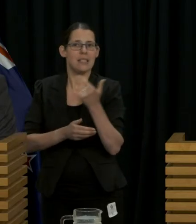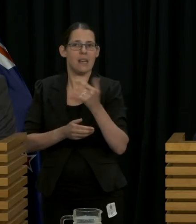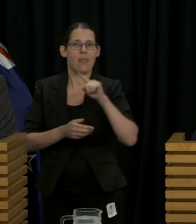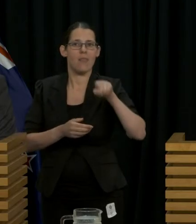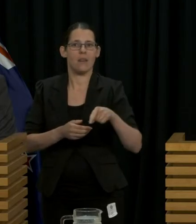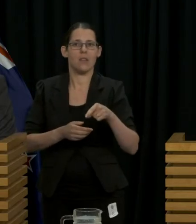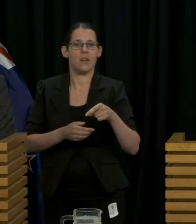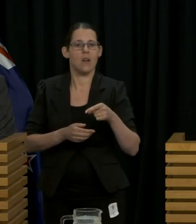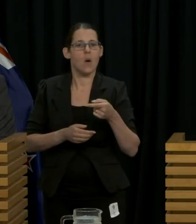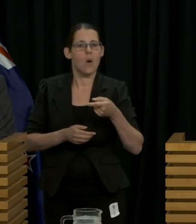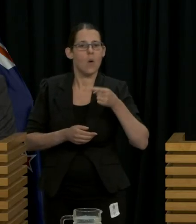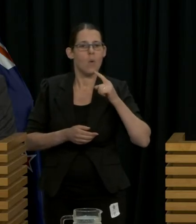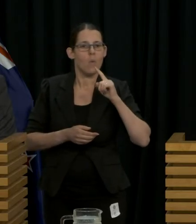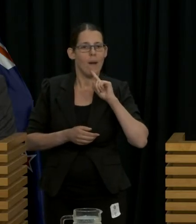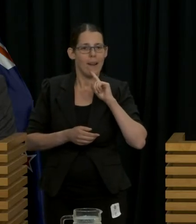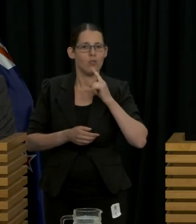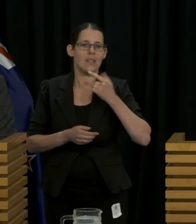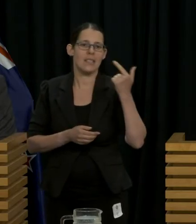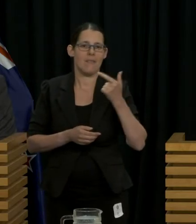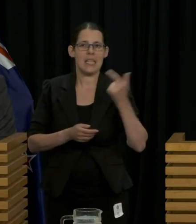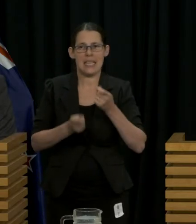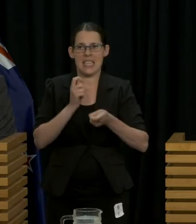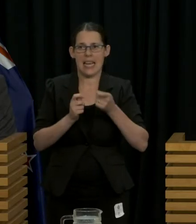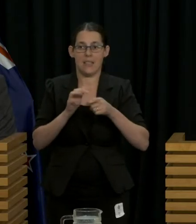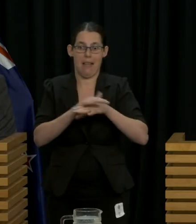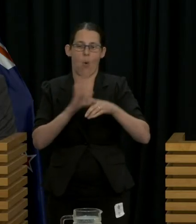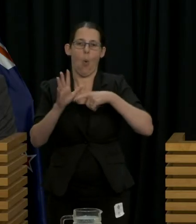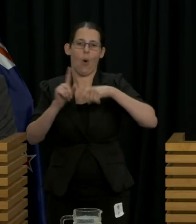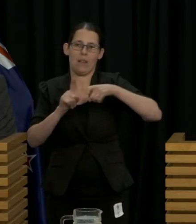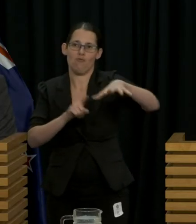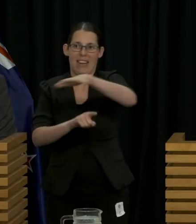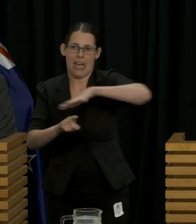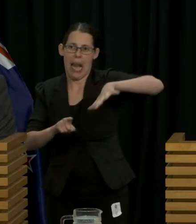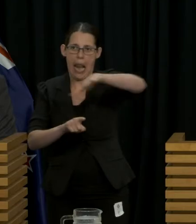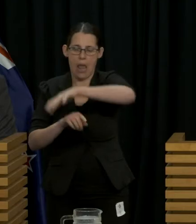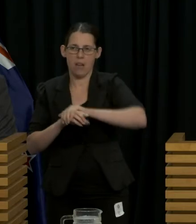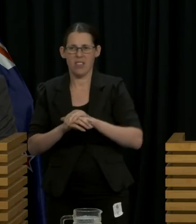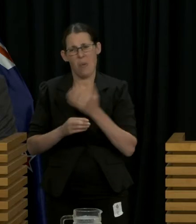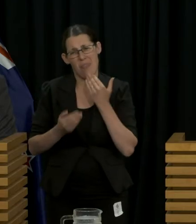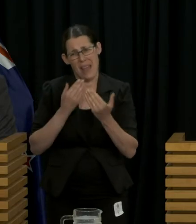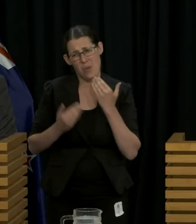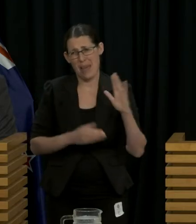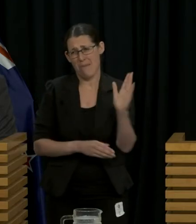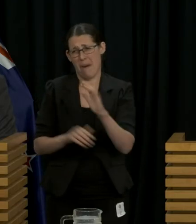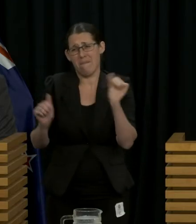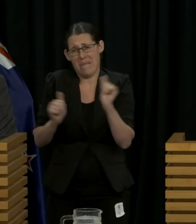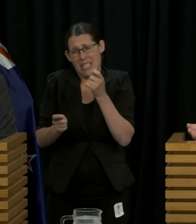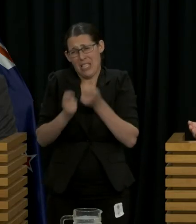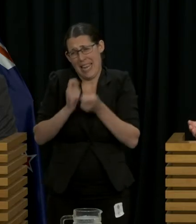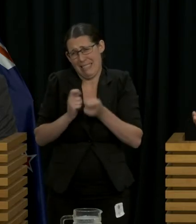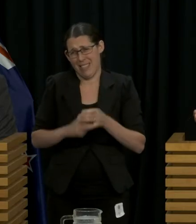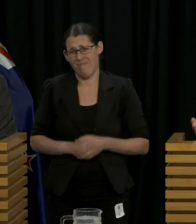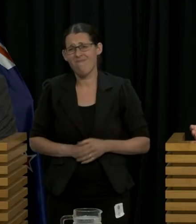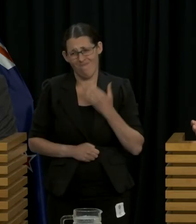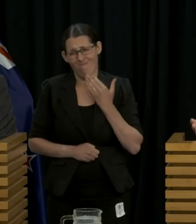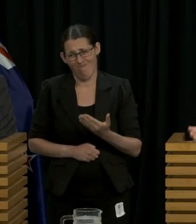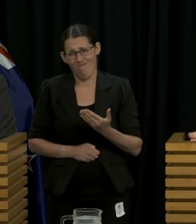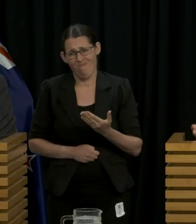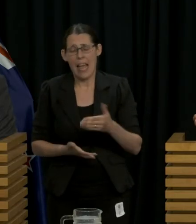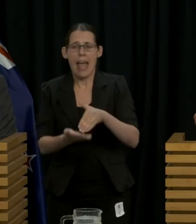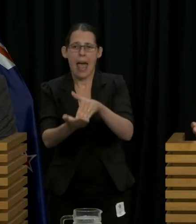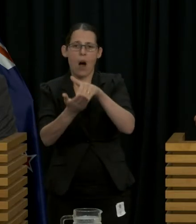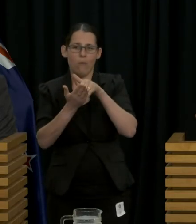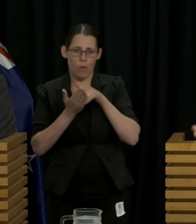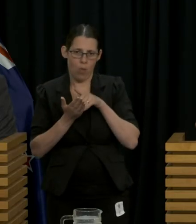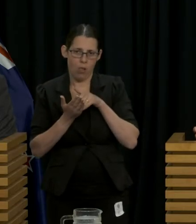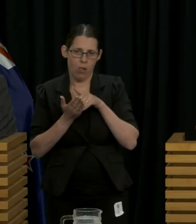17,179 tests in the Auckland and Northern regions. Thank you everybody who's been tested. That is really helpful in terms of us ensuring